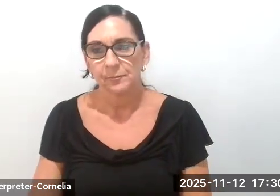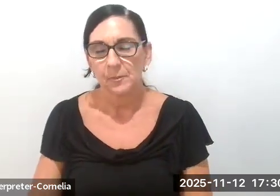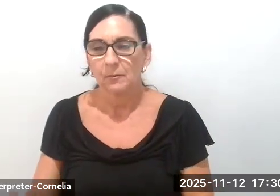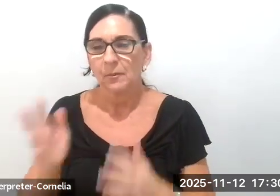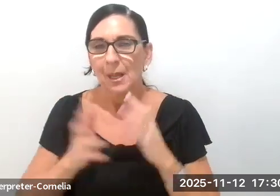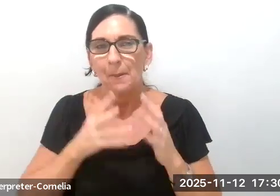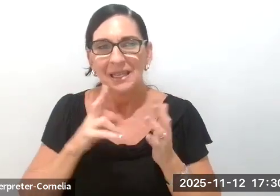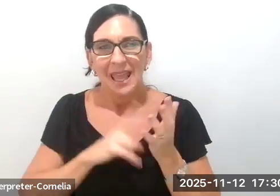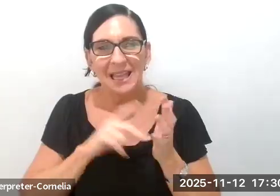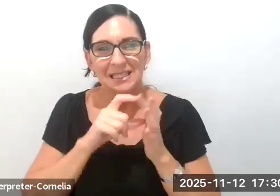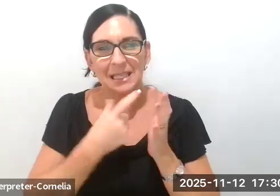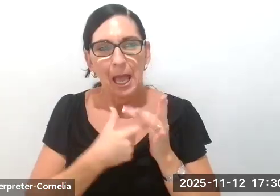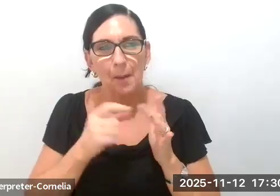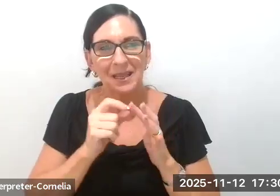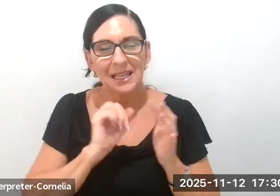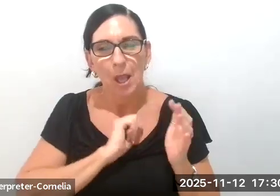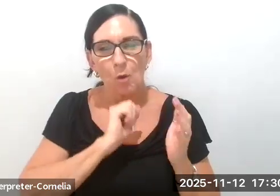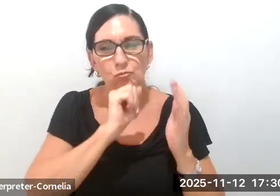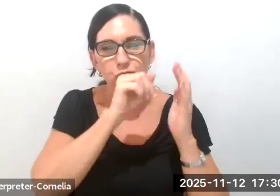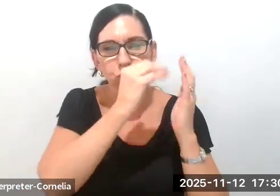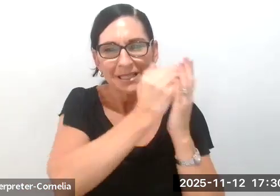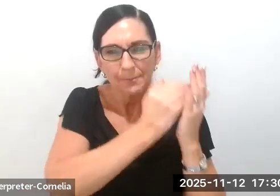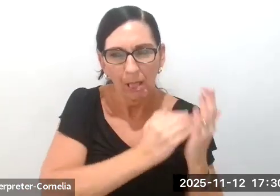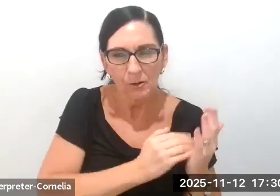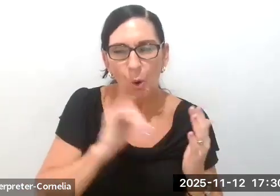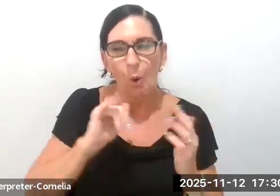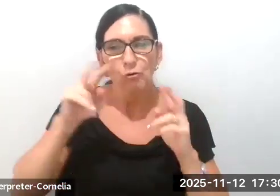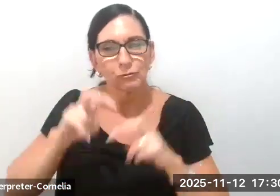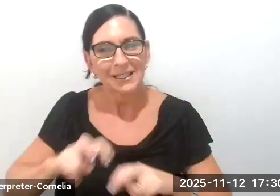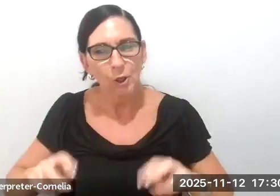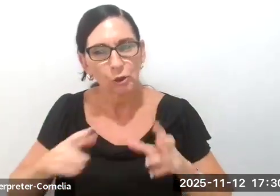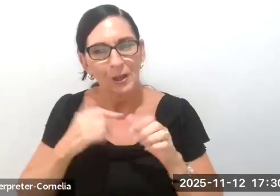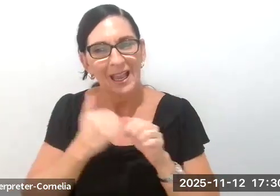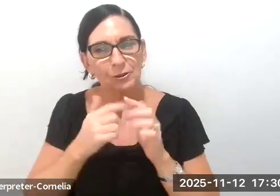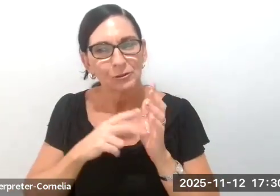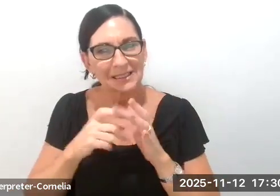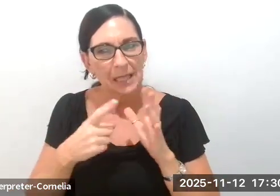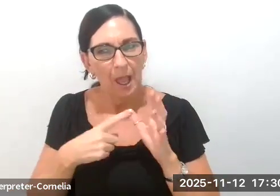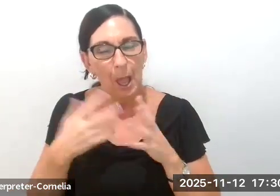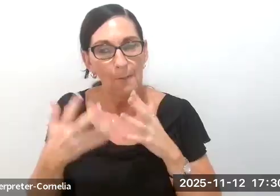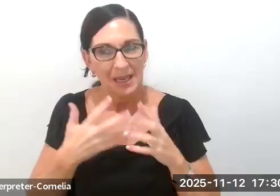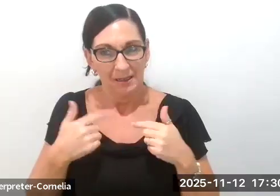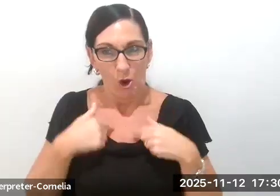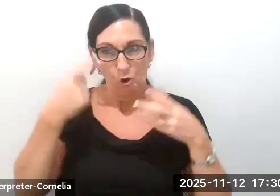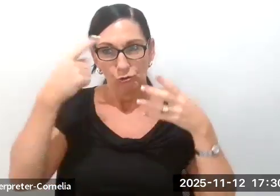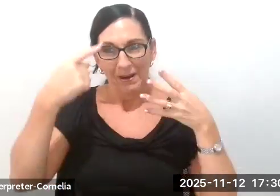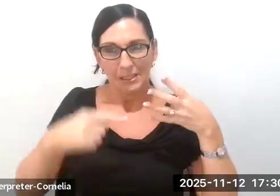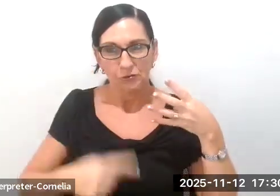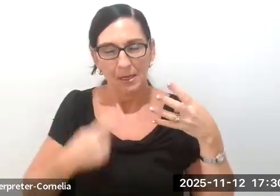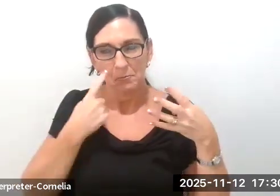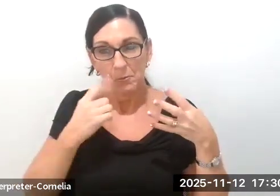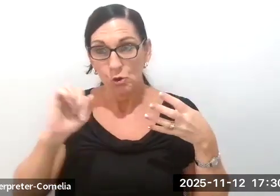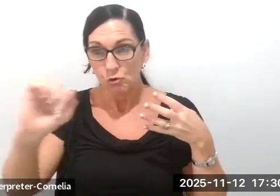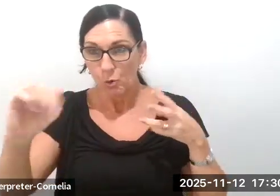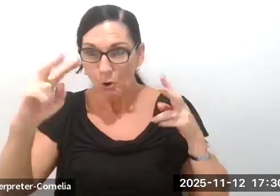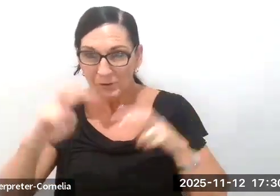the NDRP principles and research agenda. This criterion looks at how well your research connects to the